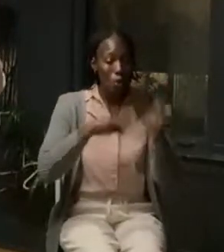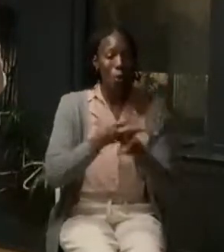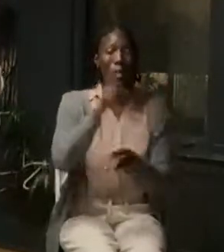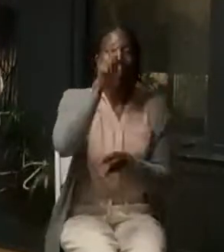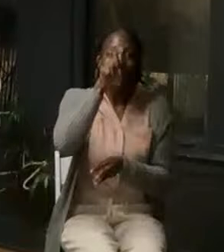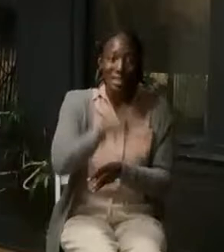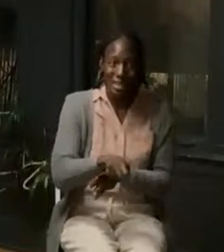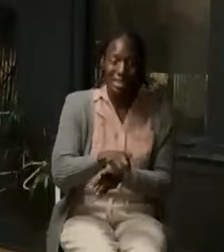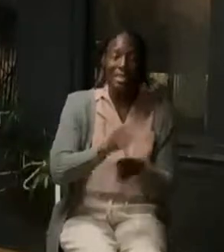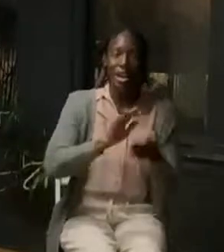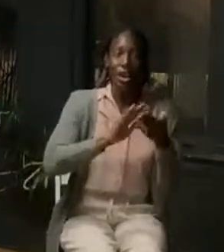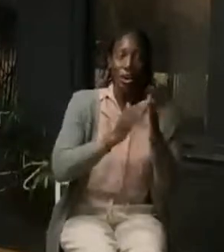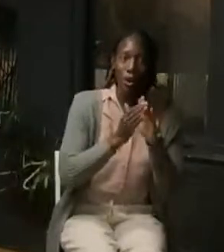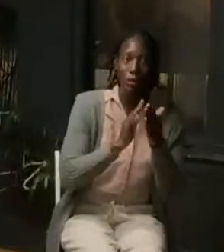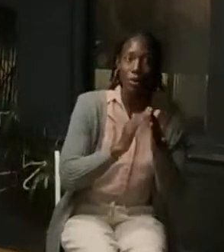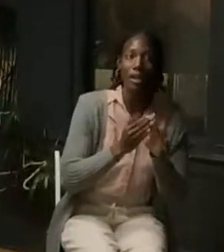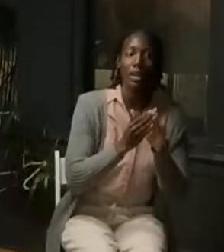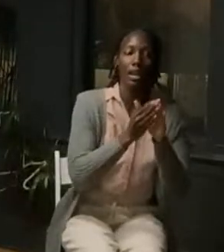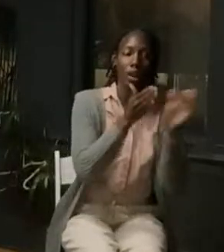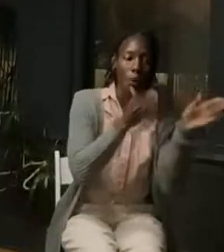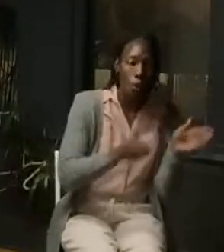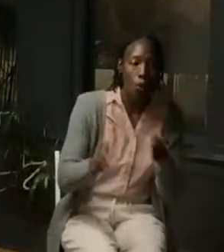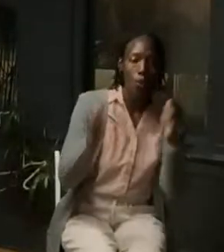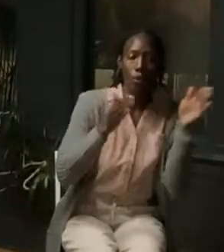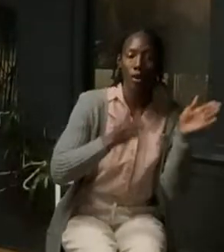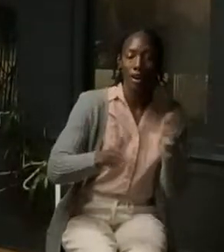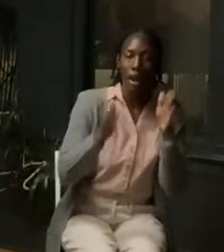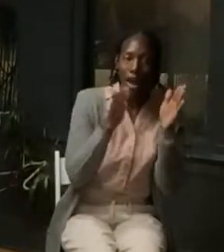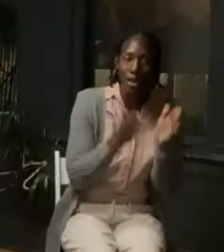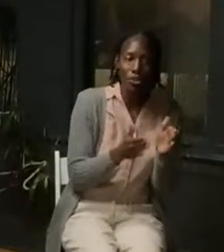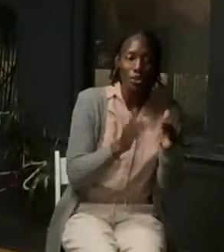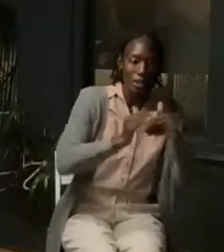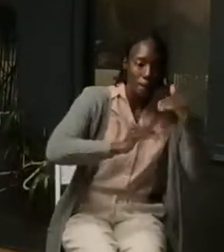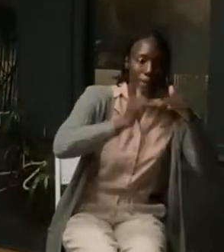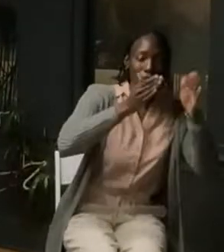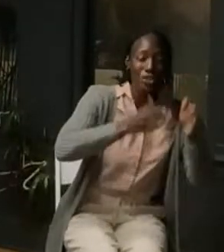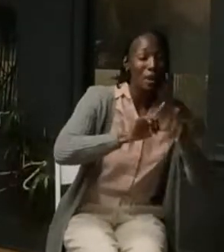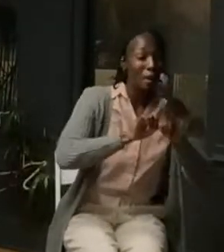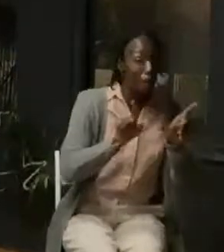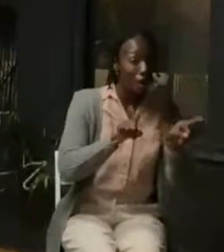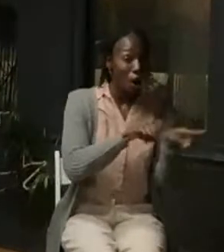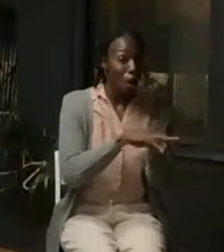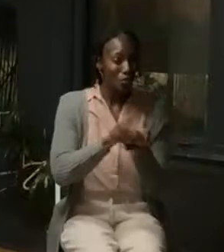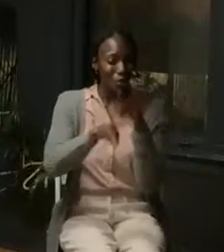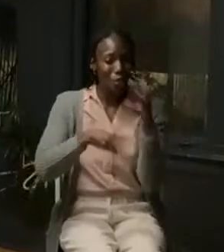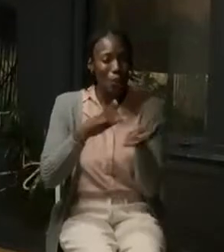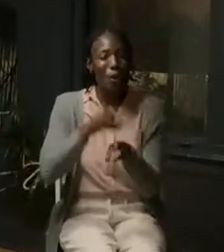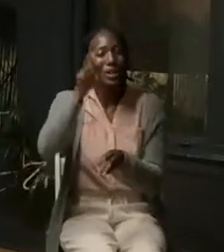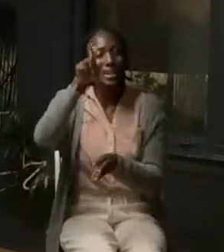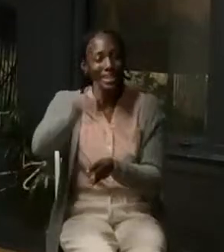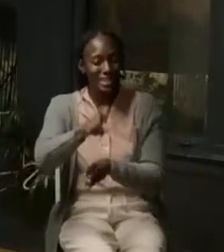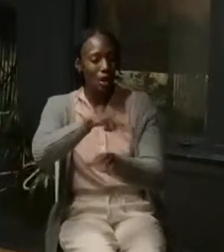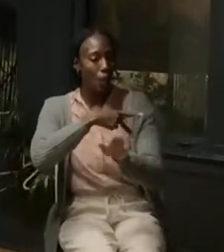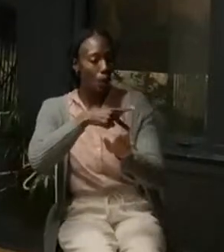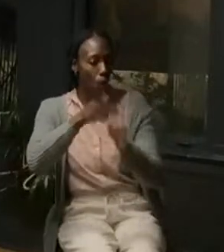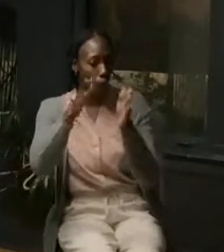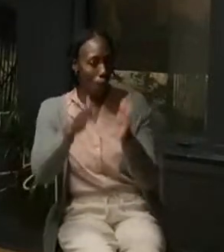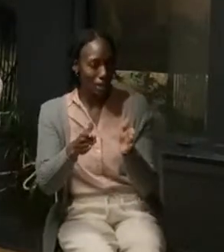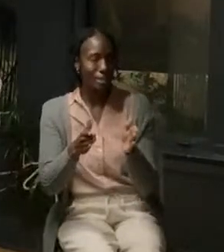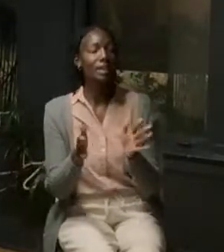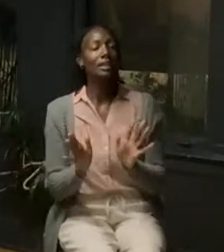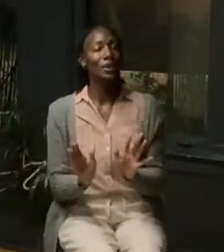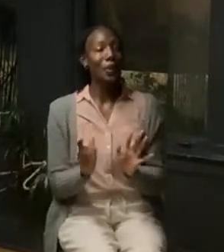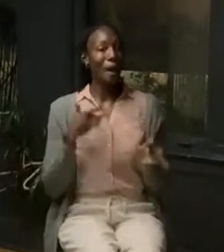world also really, really, really needs poets, and really, really needs these poets. Okay, so I'm super psyched for you to hear them tonight. I will